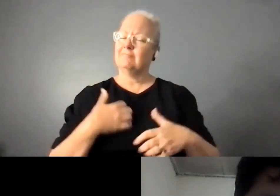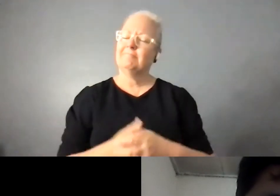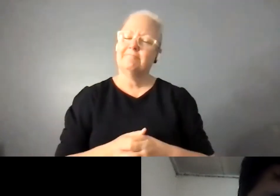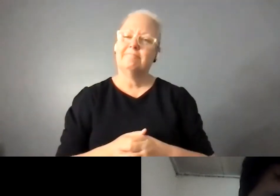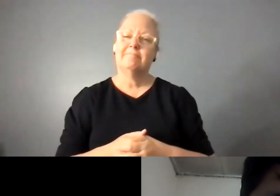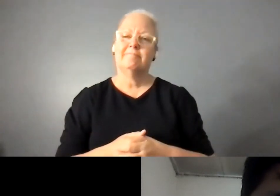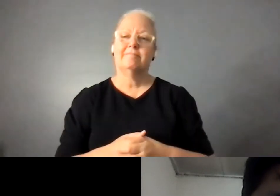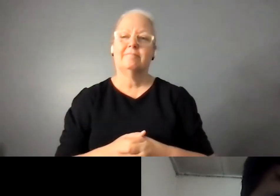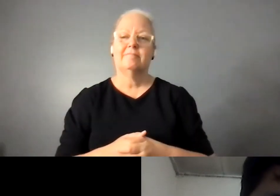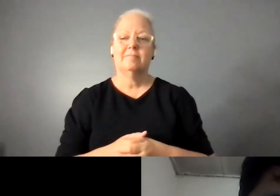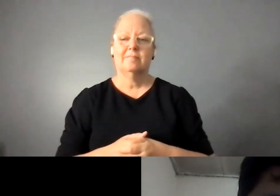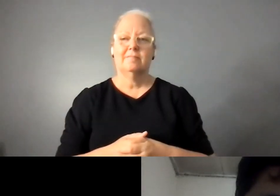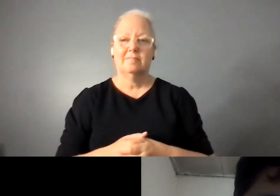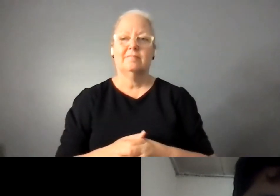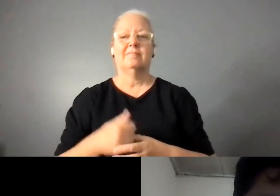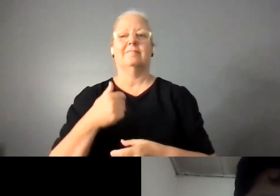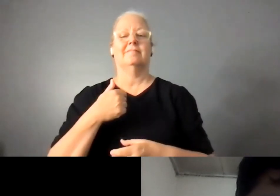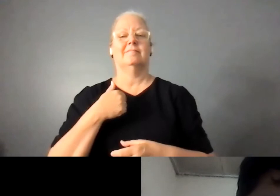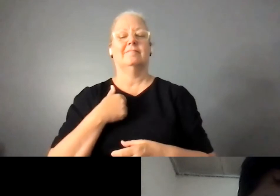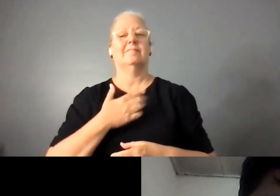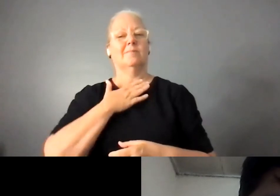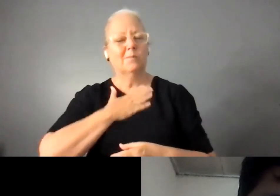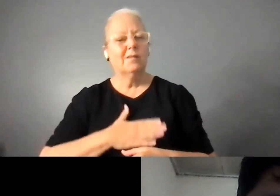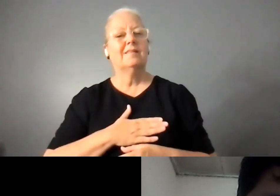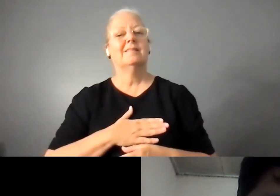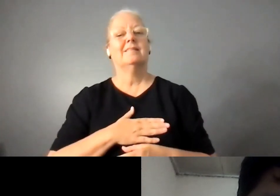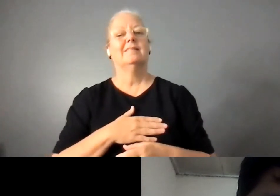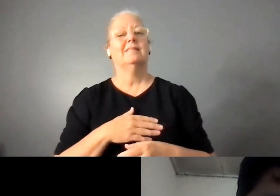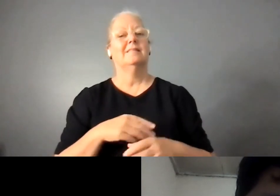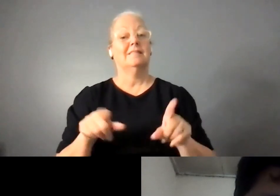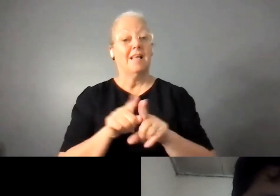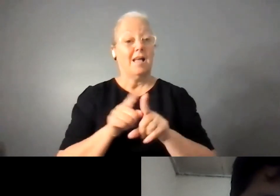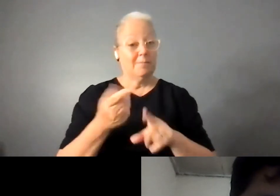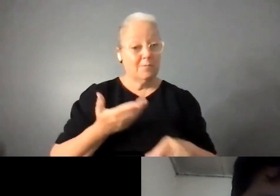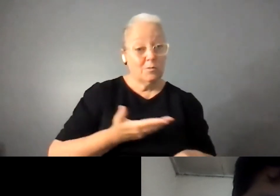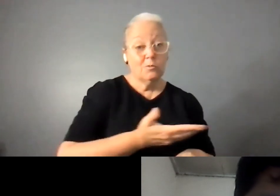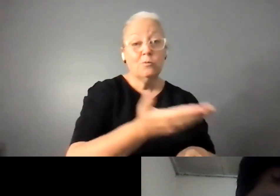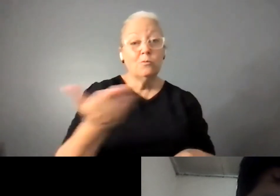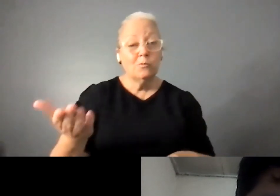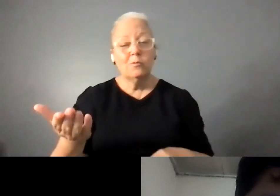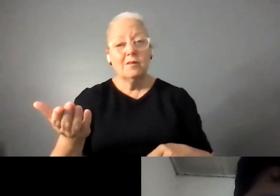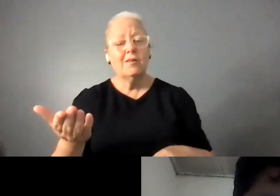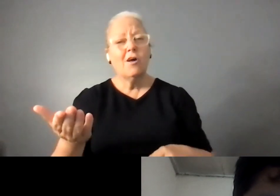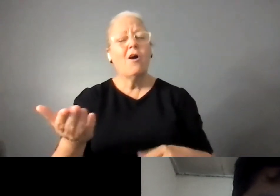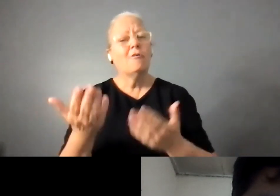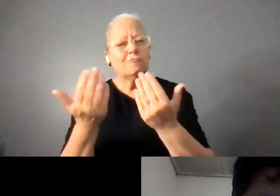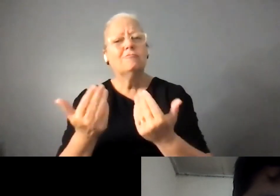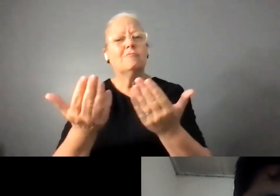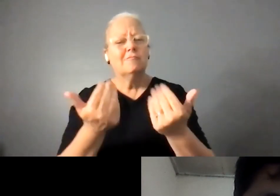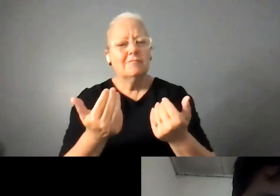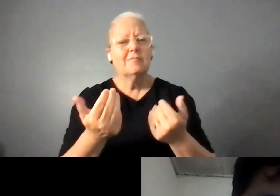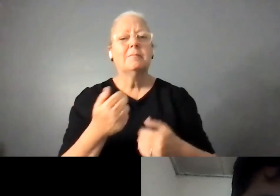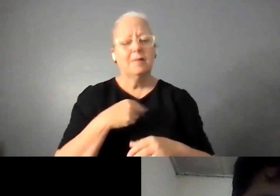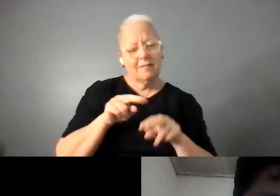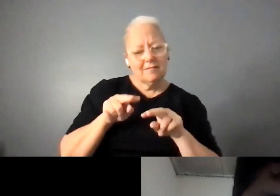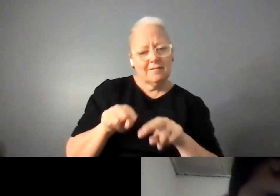We would really like to be able to listen to all of you. However, we've been reading your messages. We